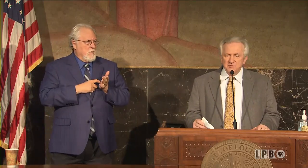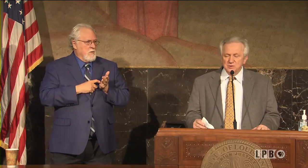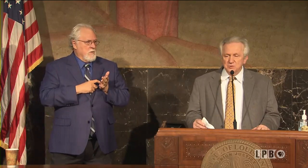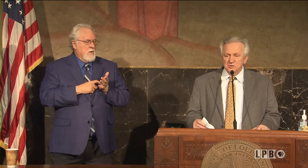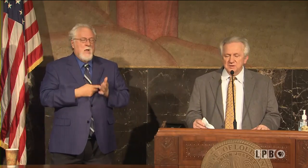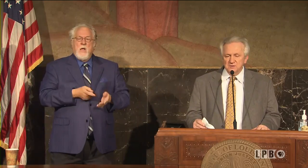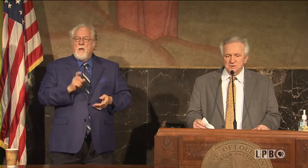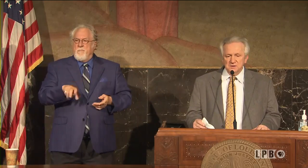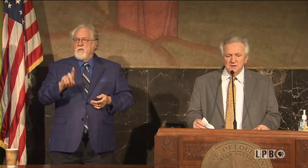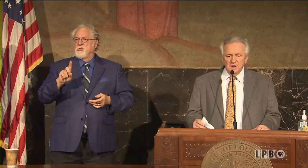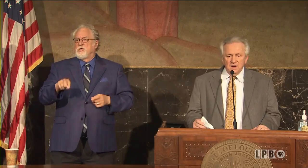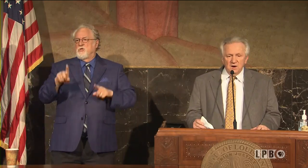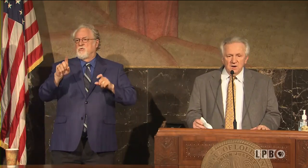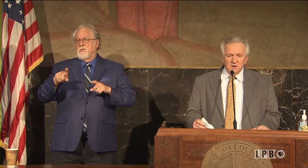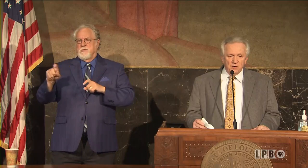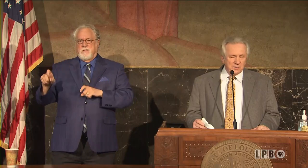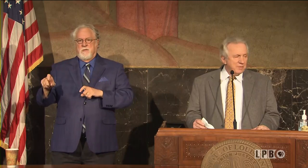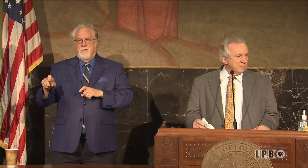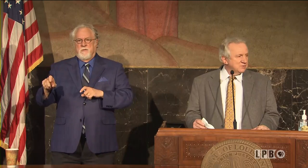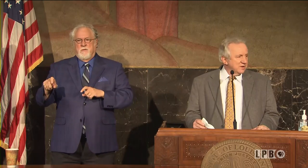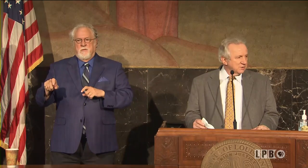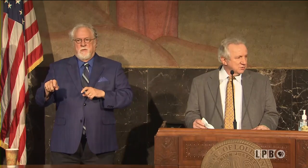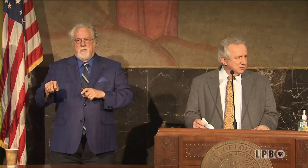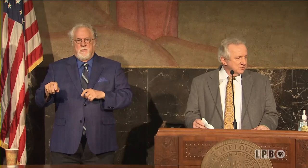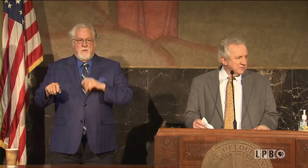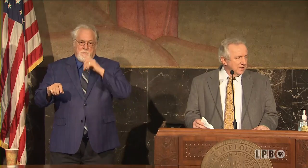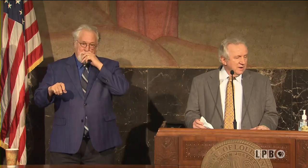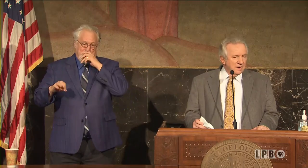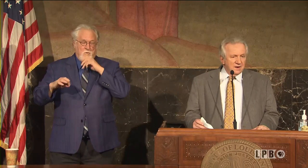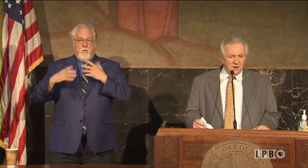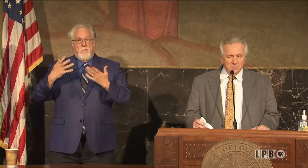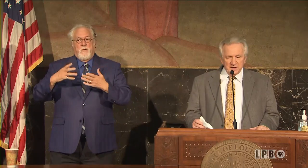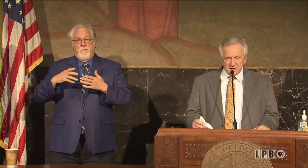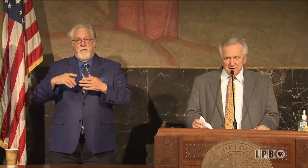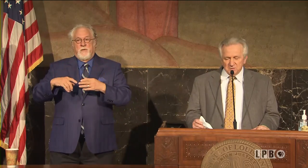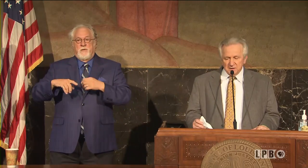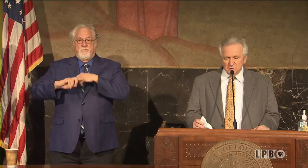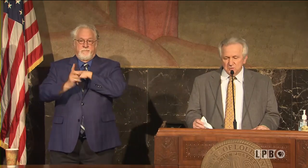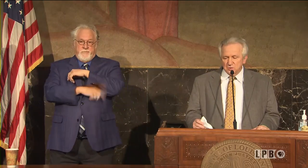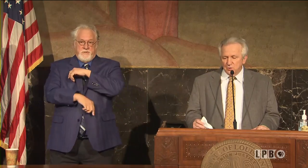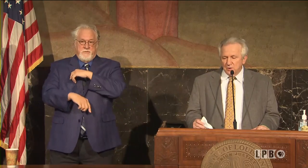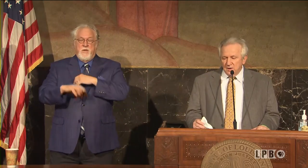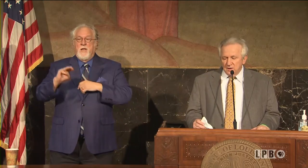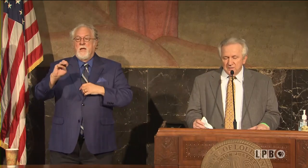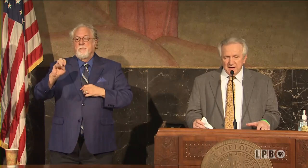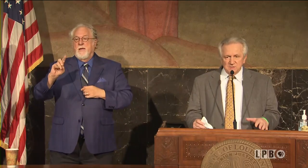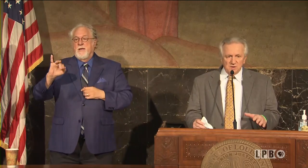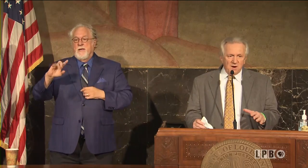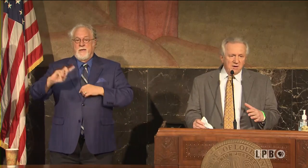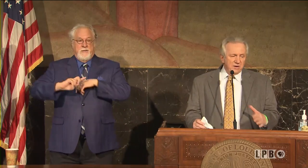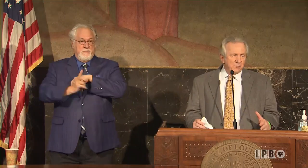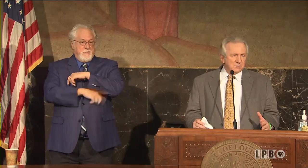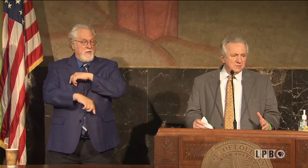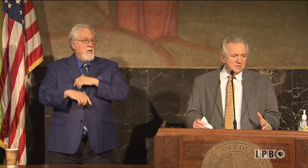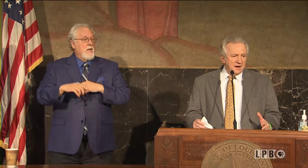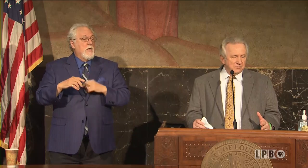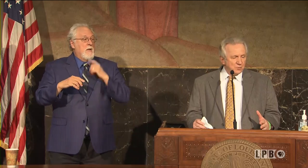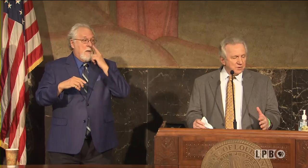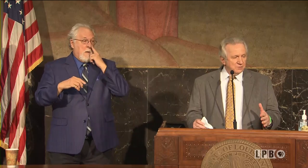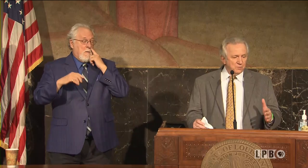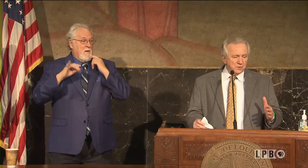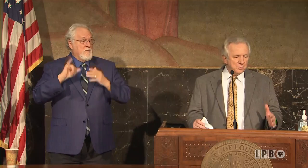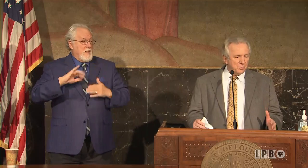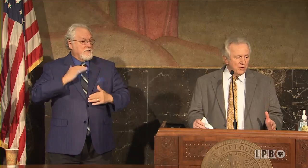they have to do the testing or there may be sanctions, Medicaid sanctions. So that is our effort